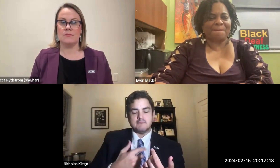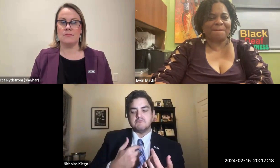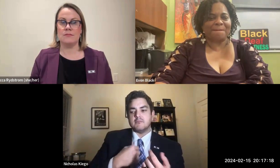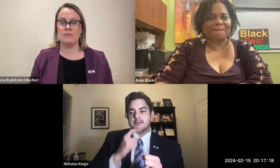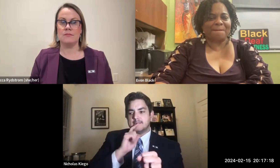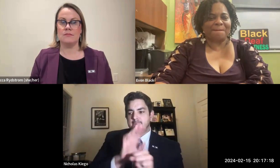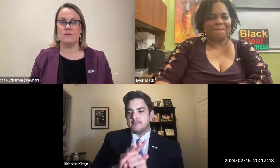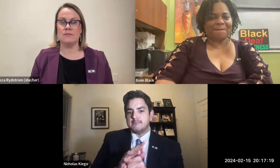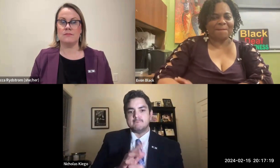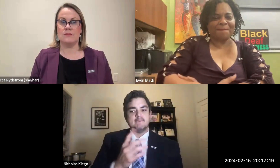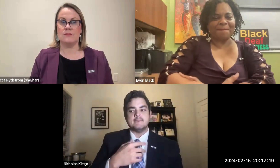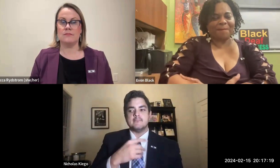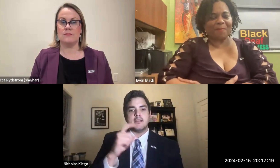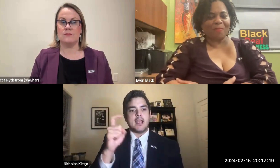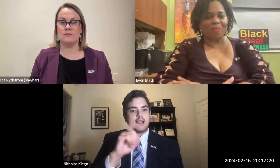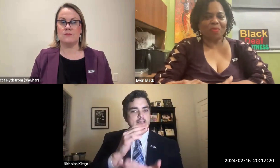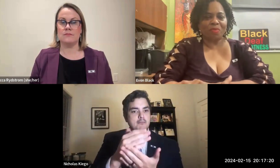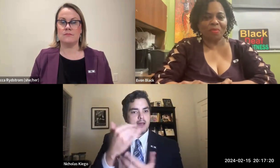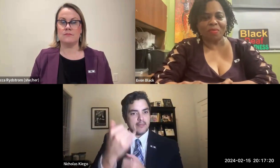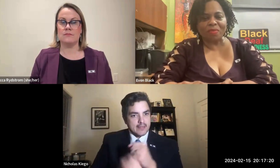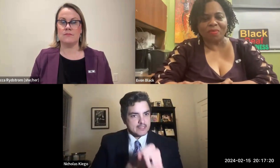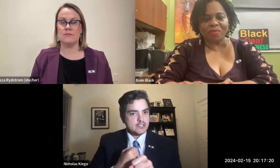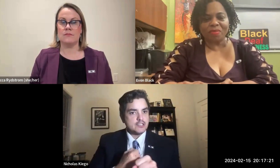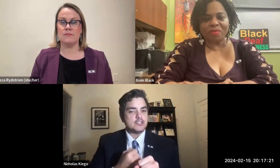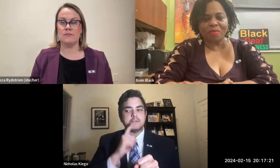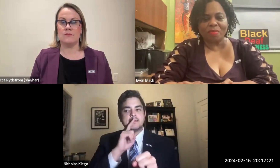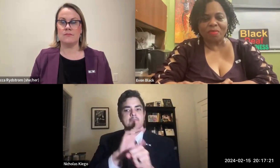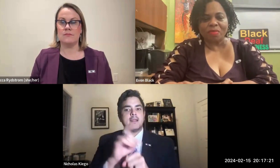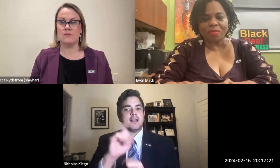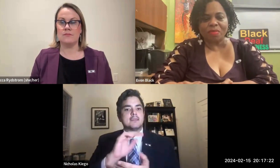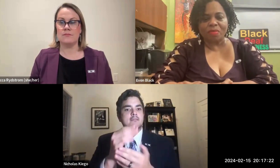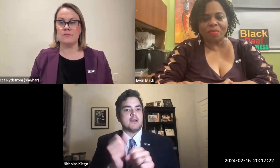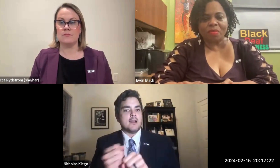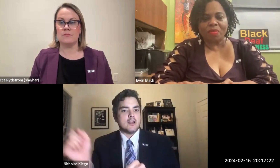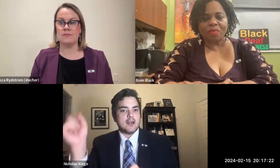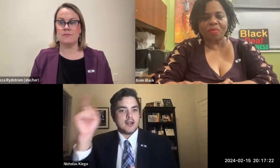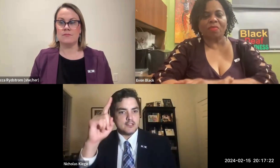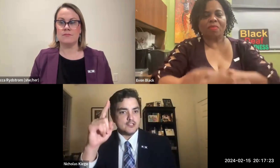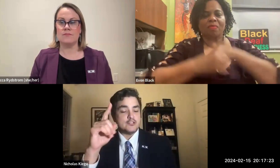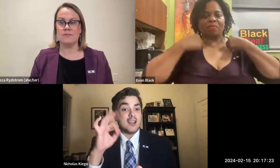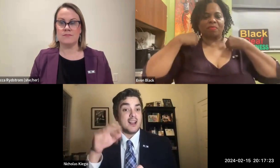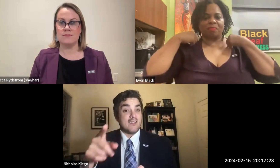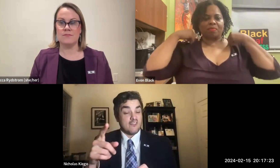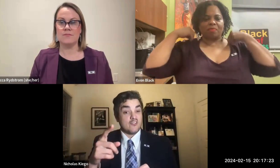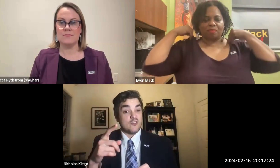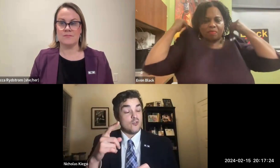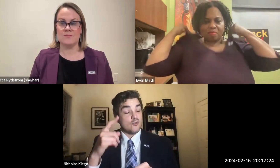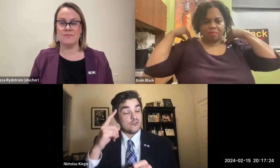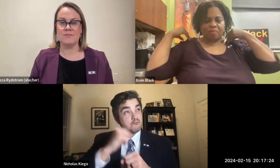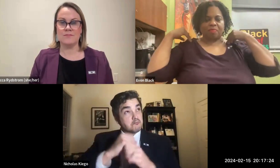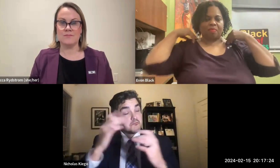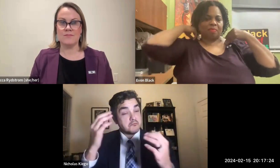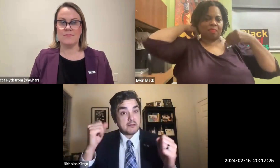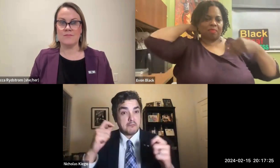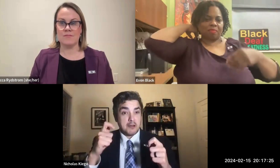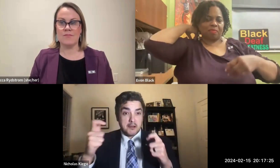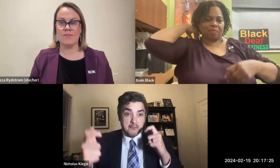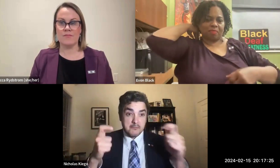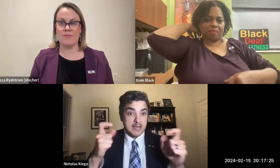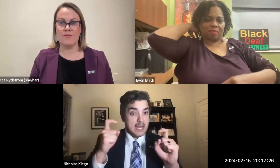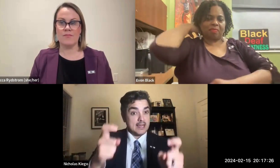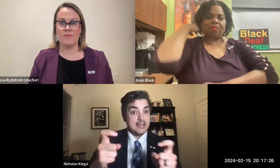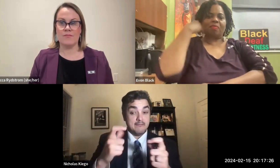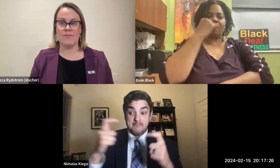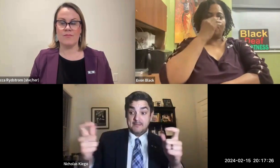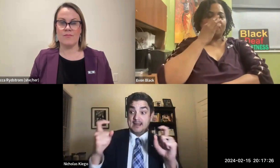will actually make a pledge, and that is making a commitment that you will make the payment, and you may not